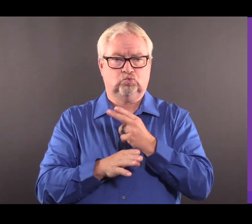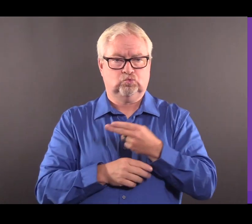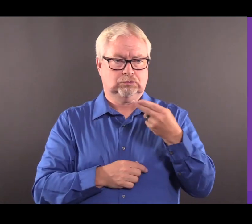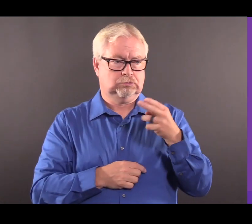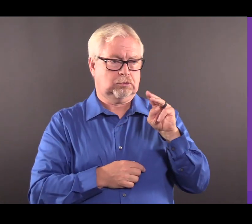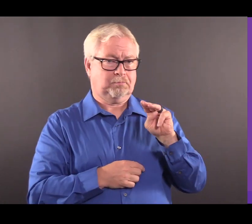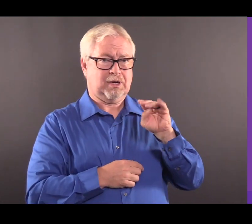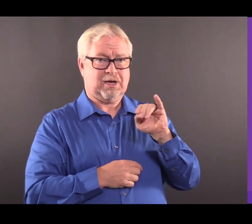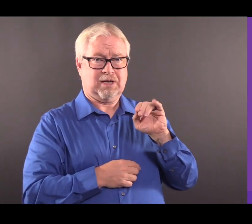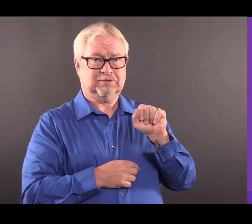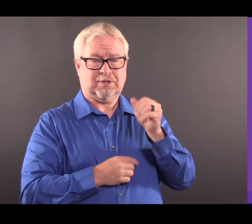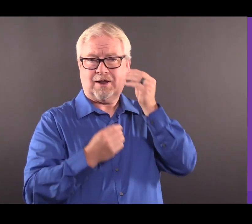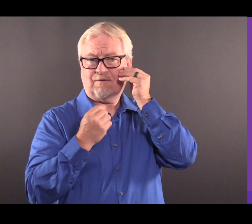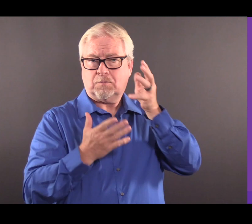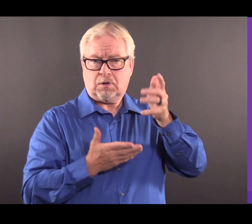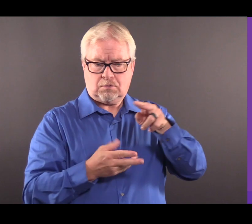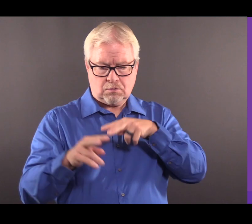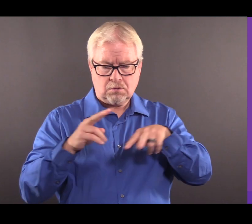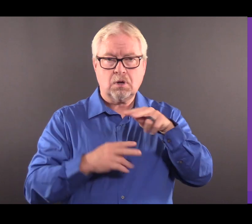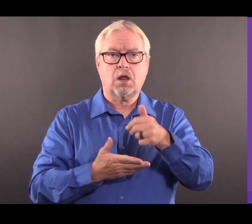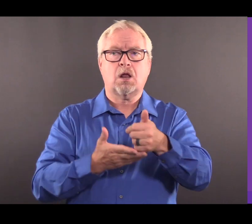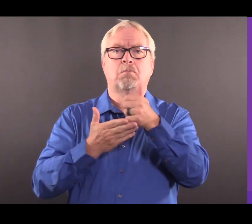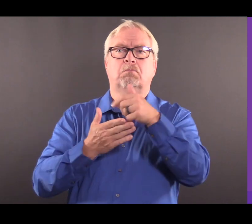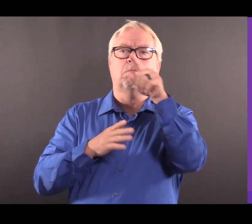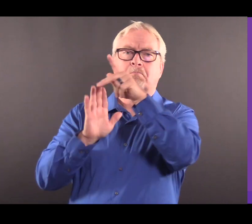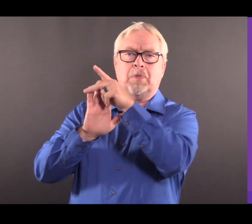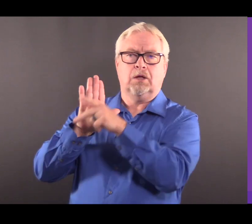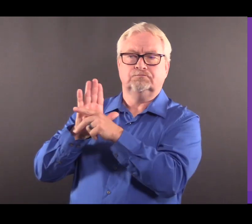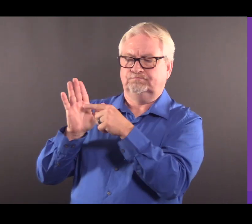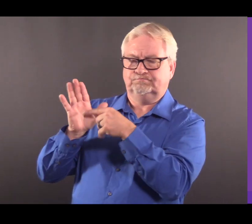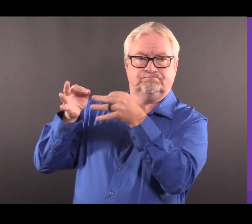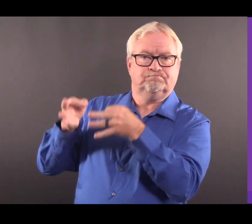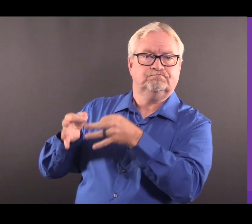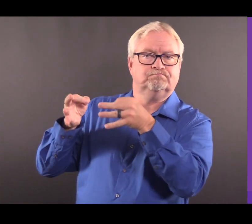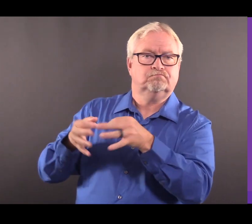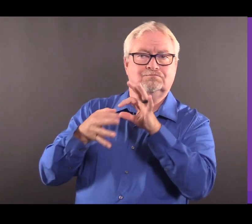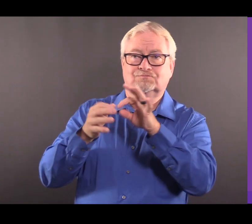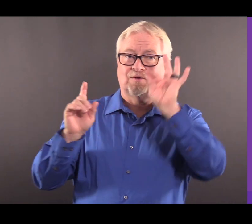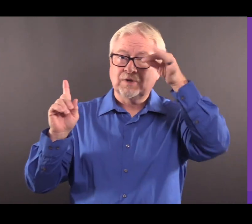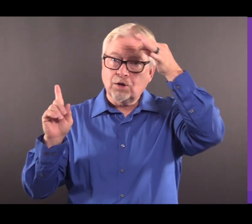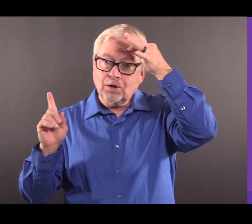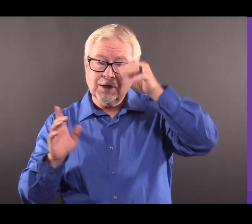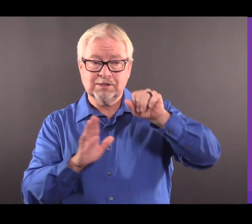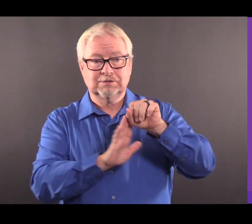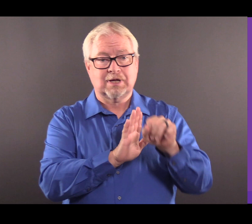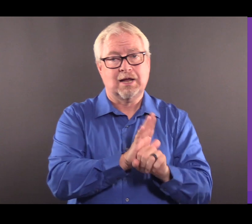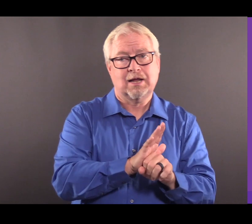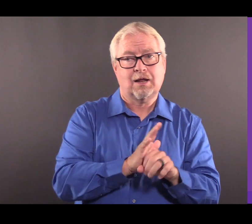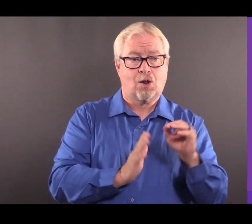other policymakers use HMIS data to better inform homeless policy